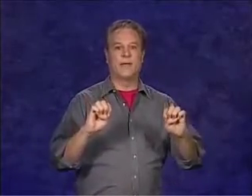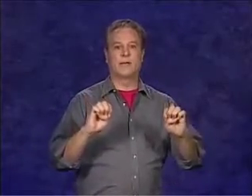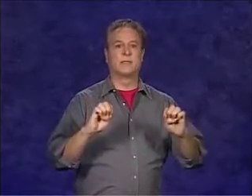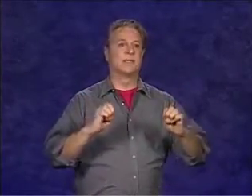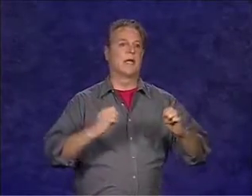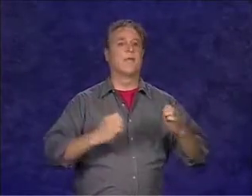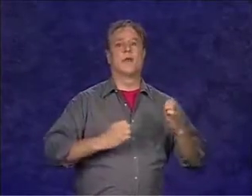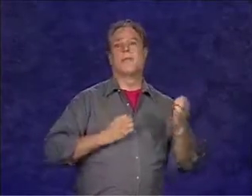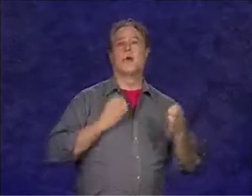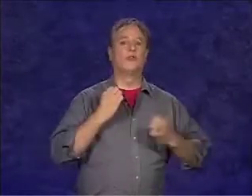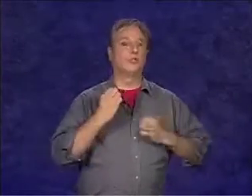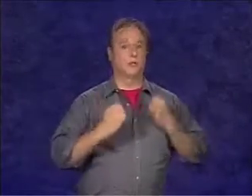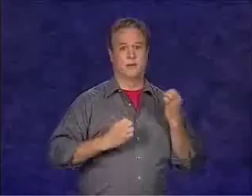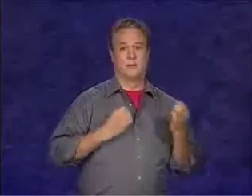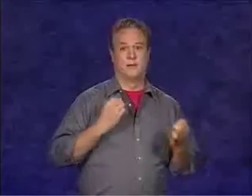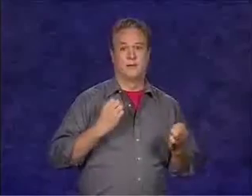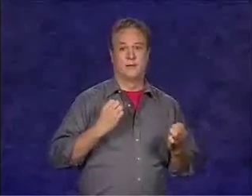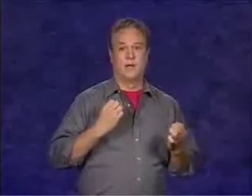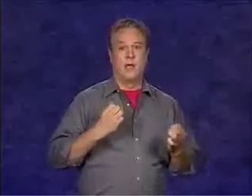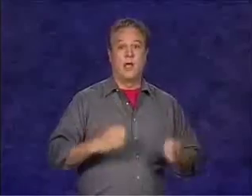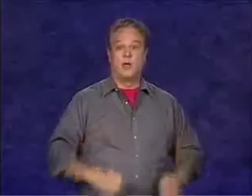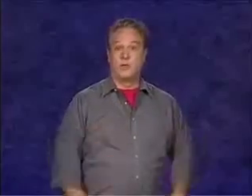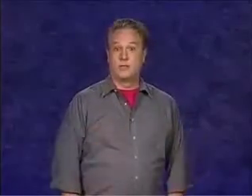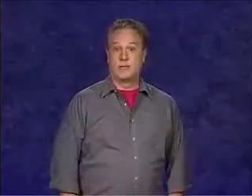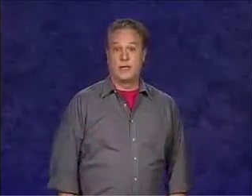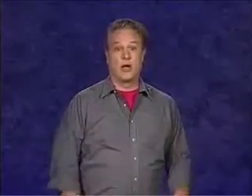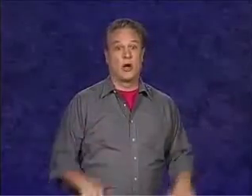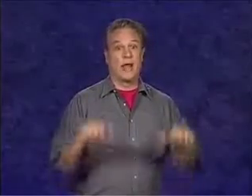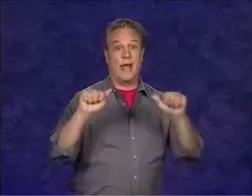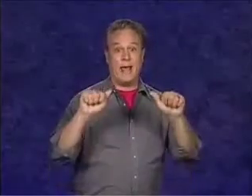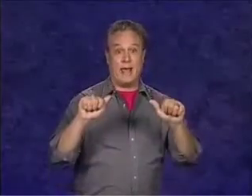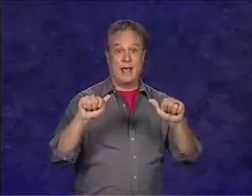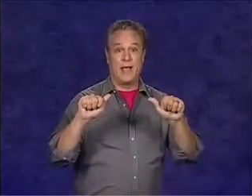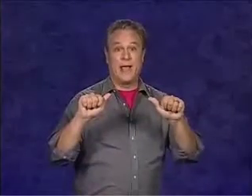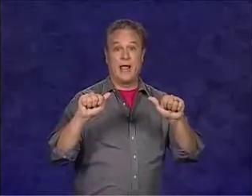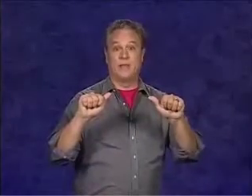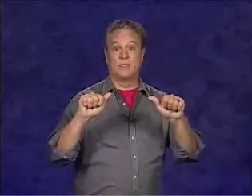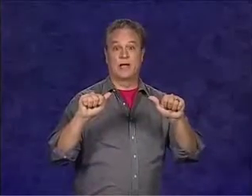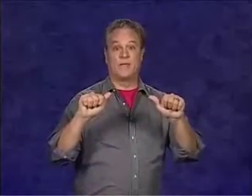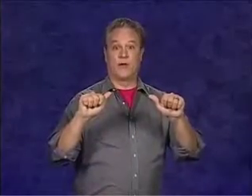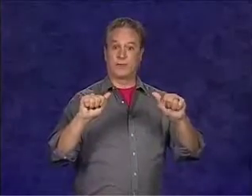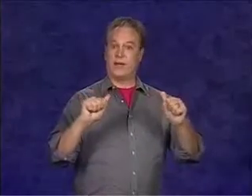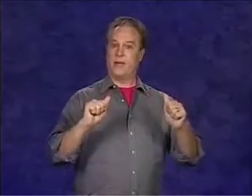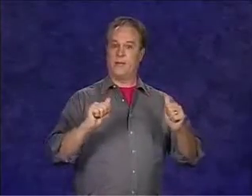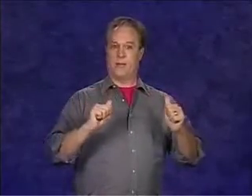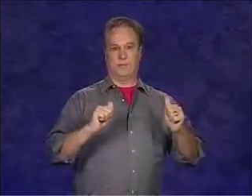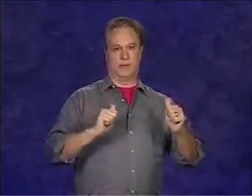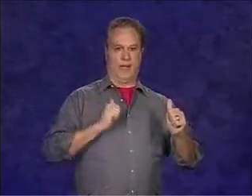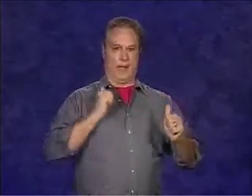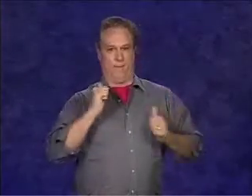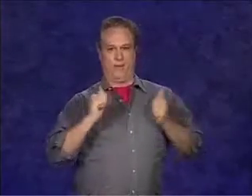becomes the sign for emotion. Use the letter A and the sign for excited becomes